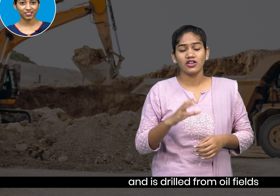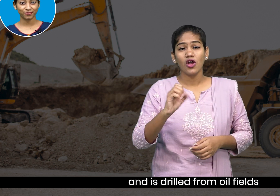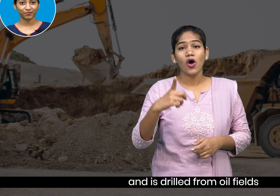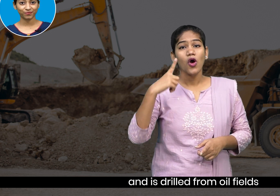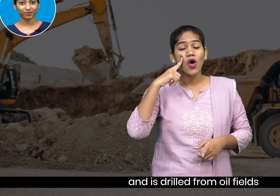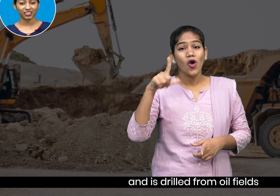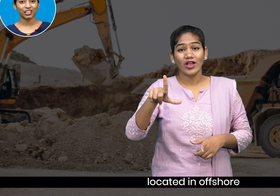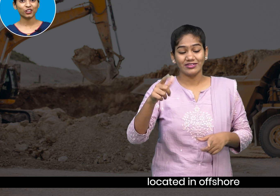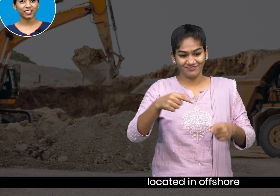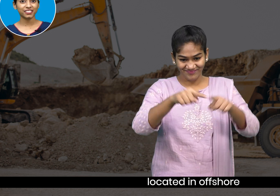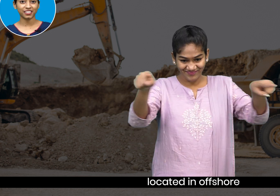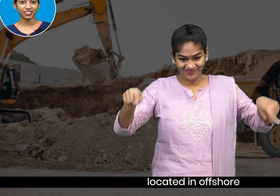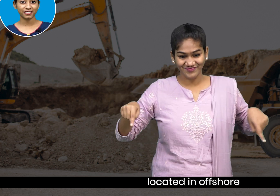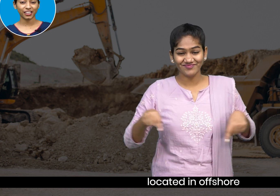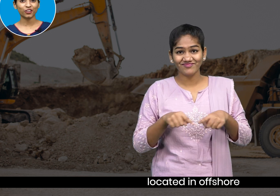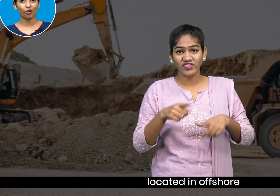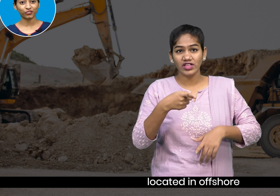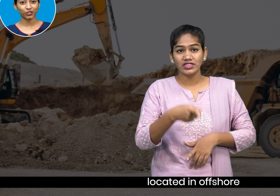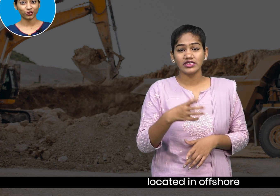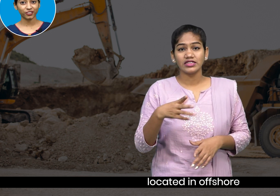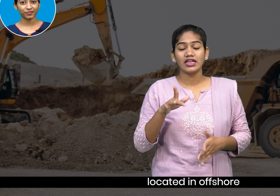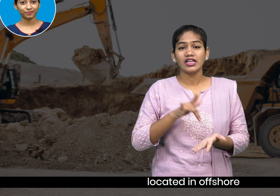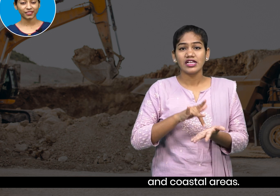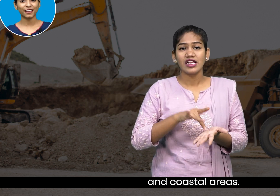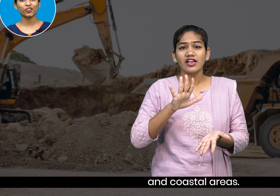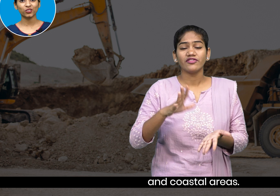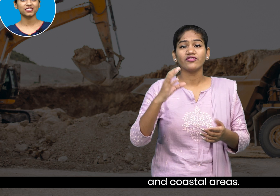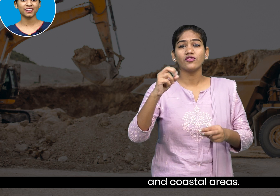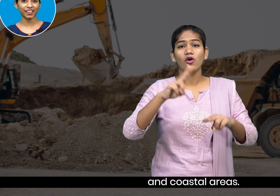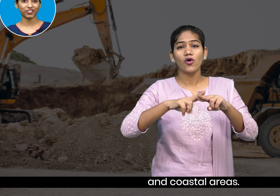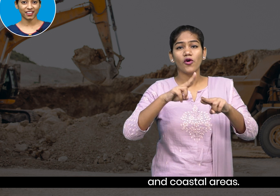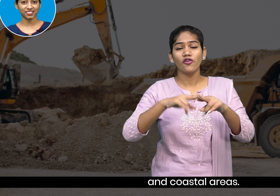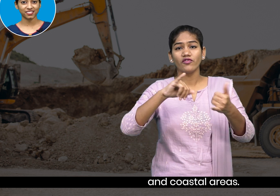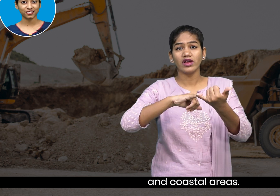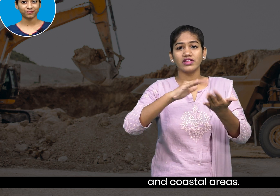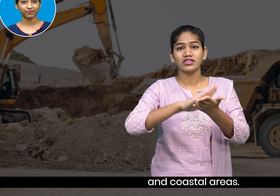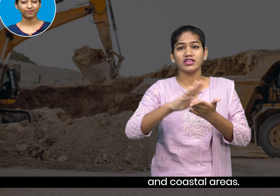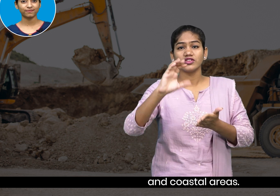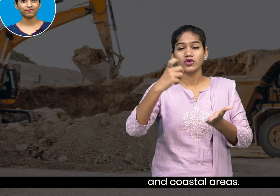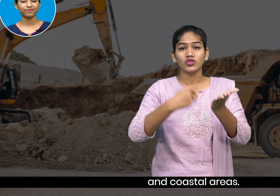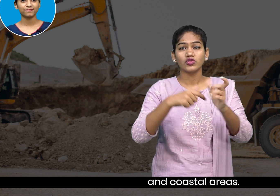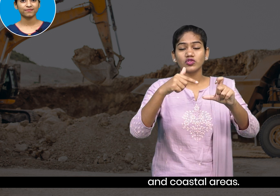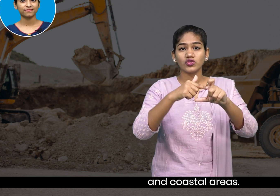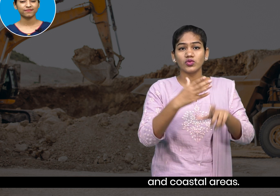fields located in offshore and coastal areas.